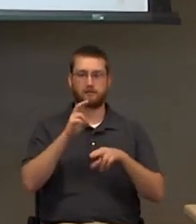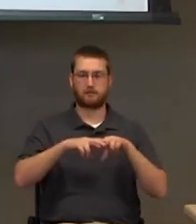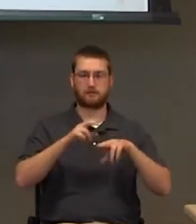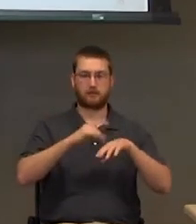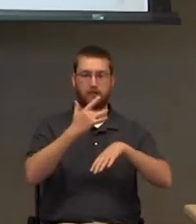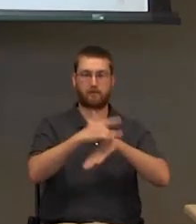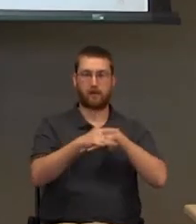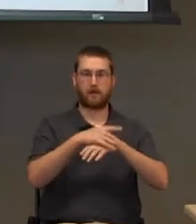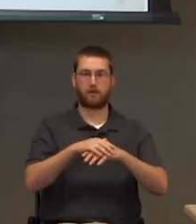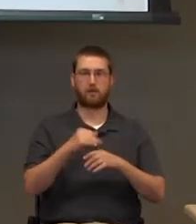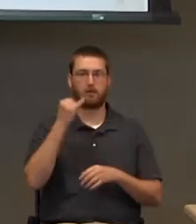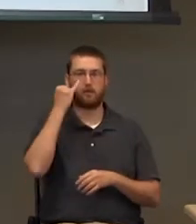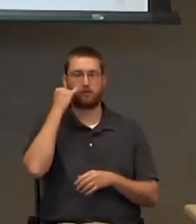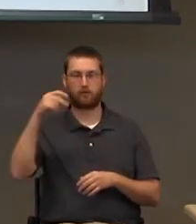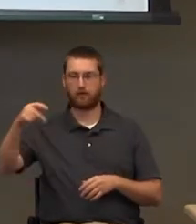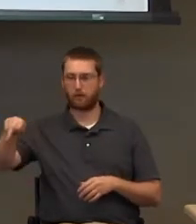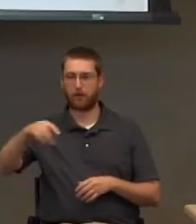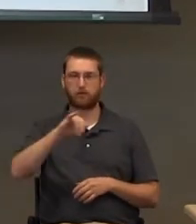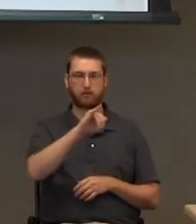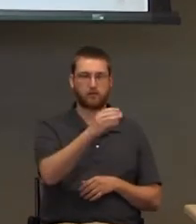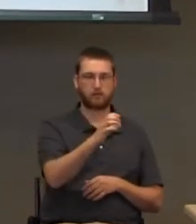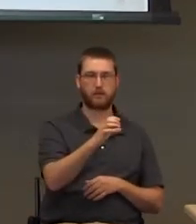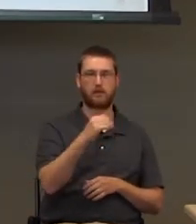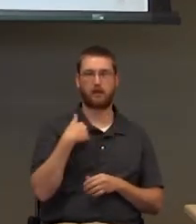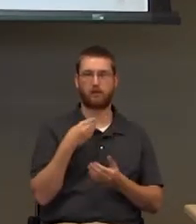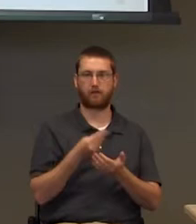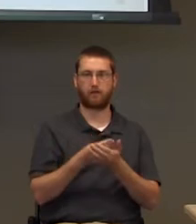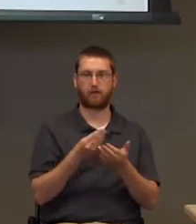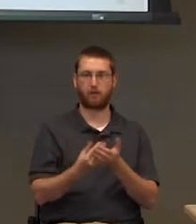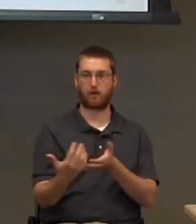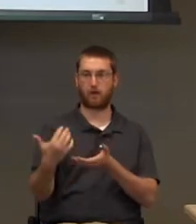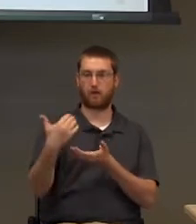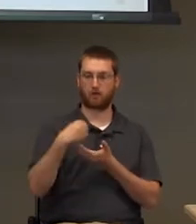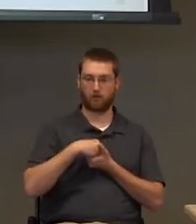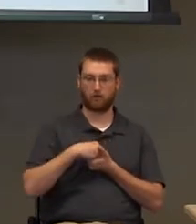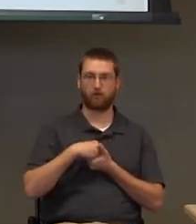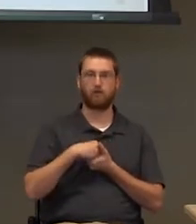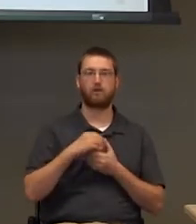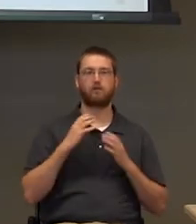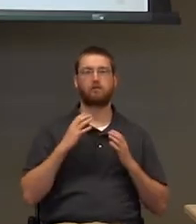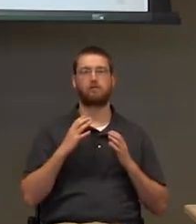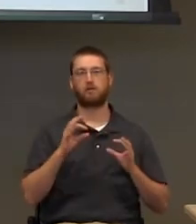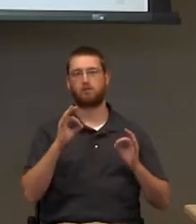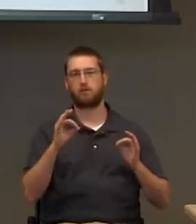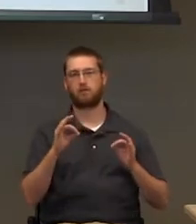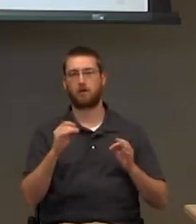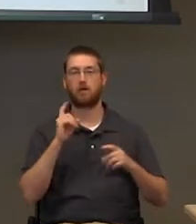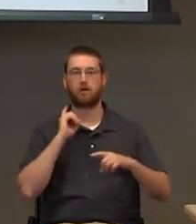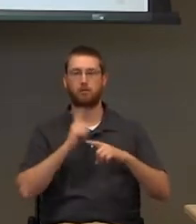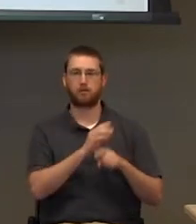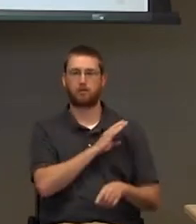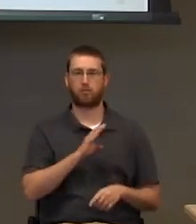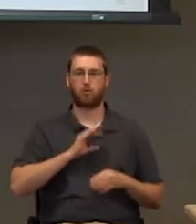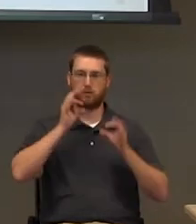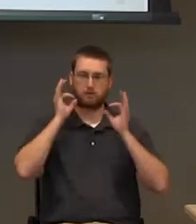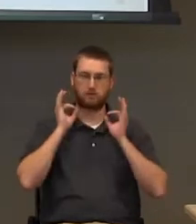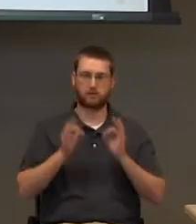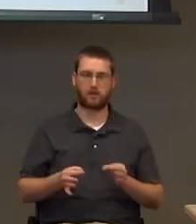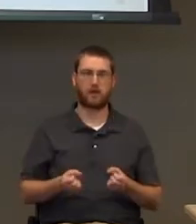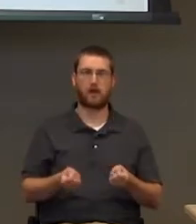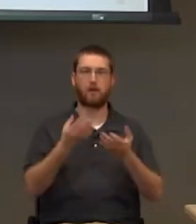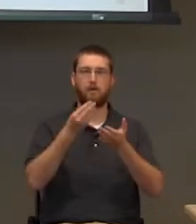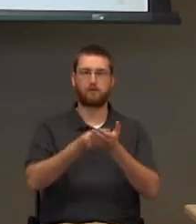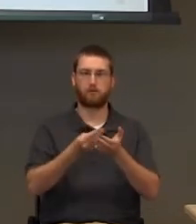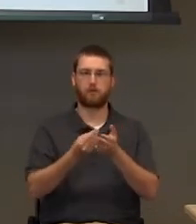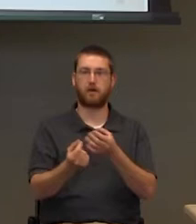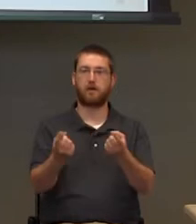available if they come up with their funding, and that will be up to the board to decide what that threshold should be. Hopefully you all be reasonable about what that